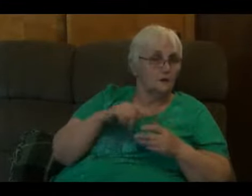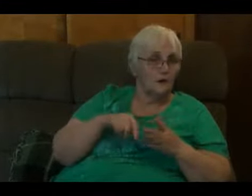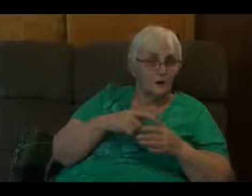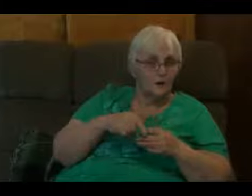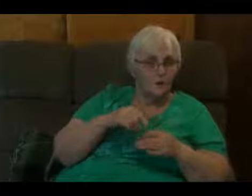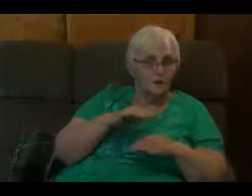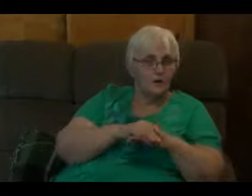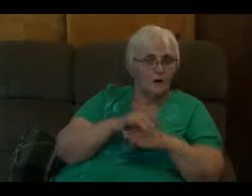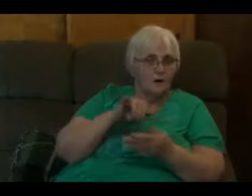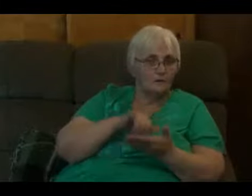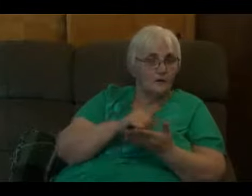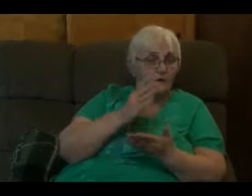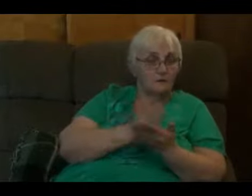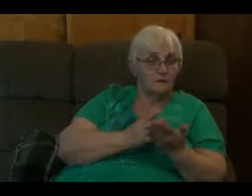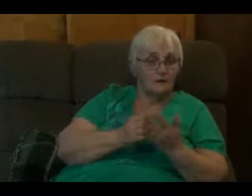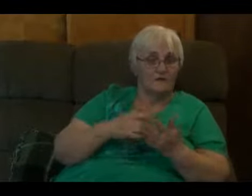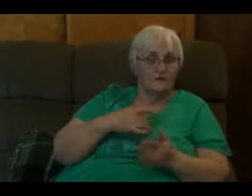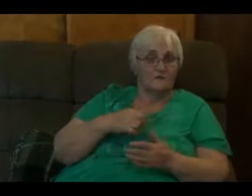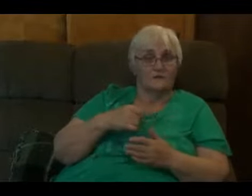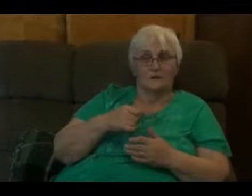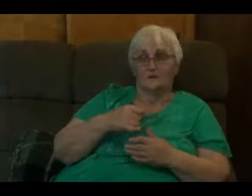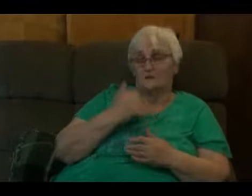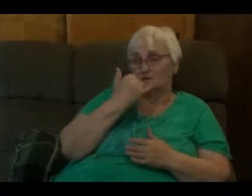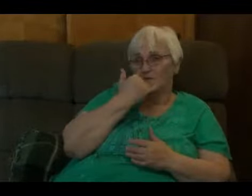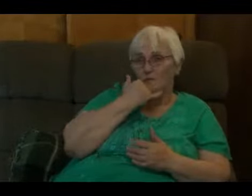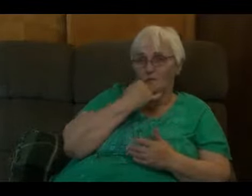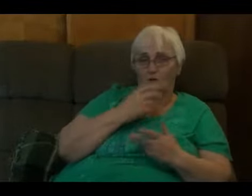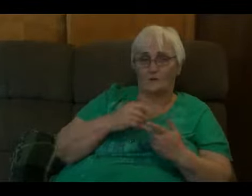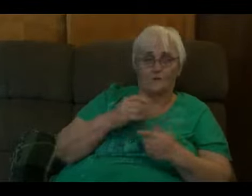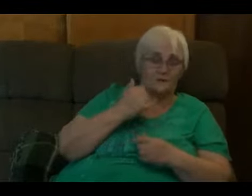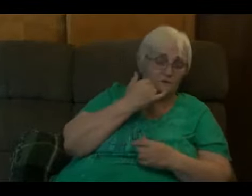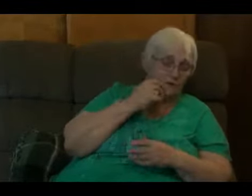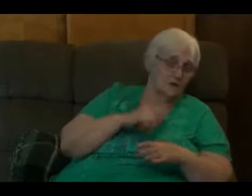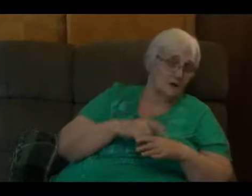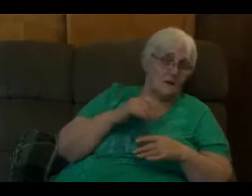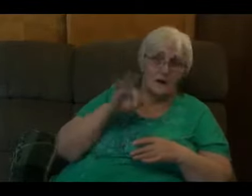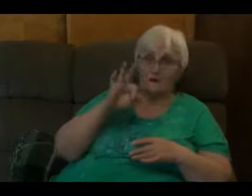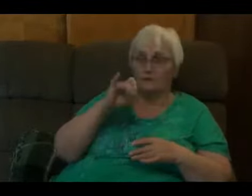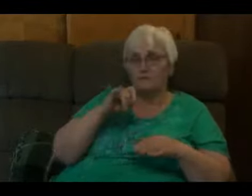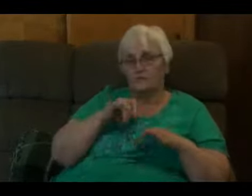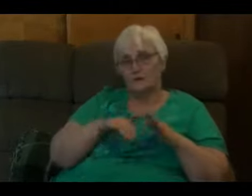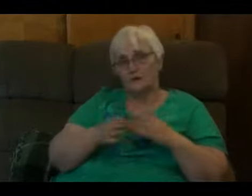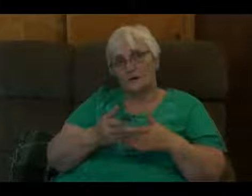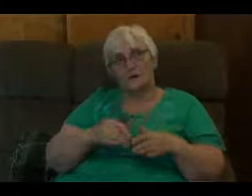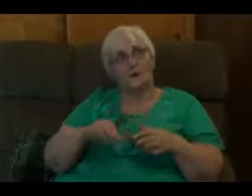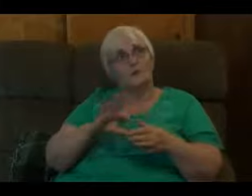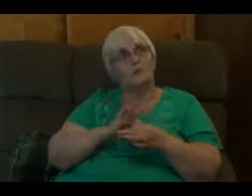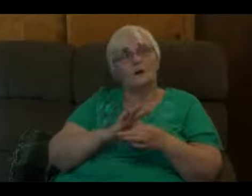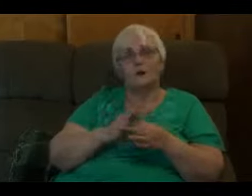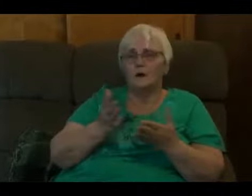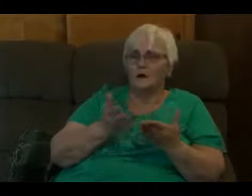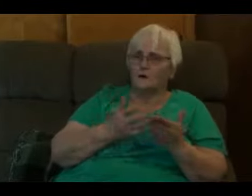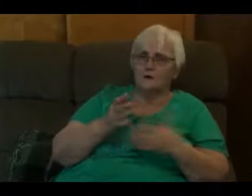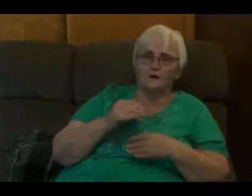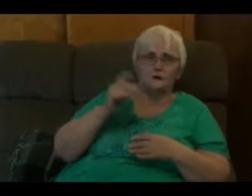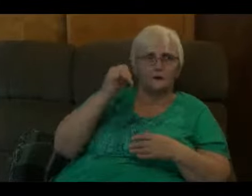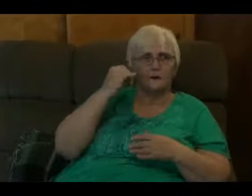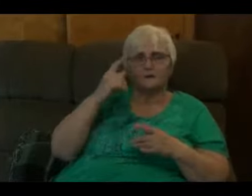that, sometimes it's easy to feel out of place. You know, I don't fit. I don't belong. You know, and that can be very